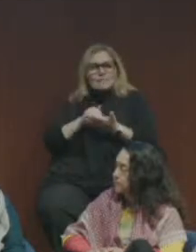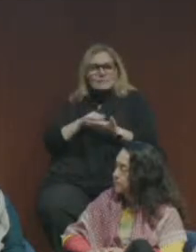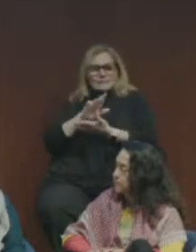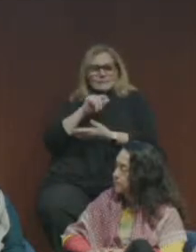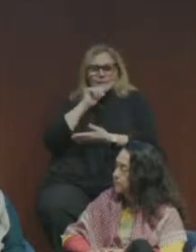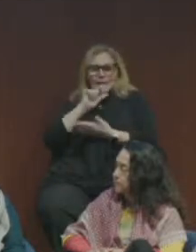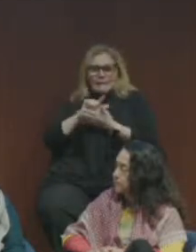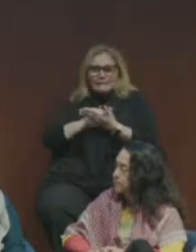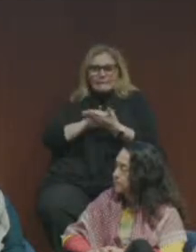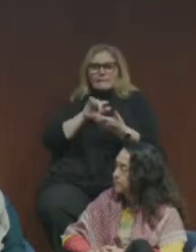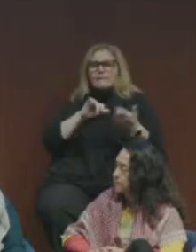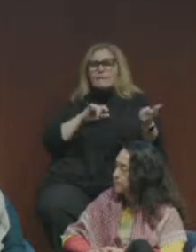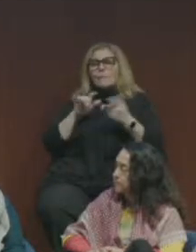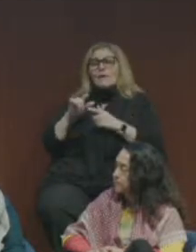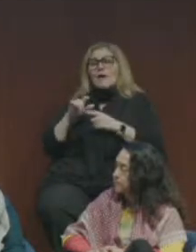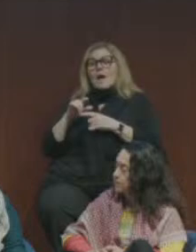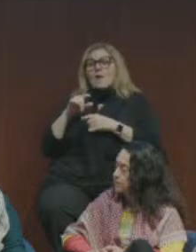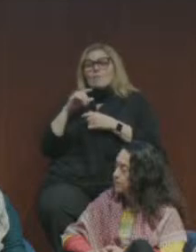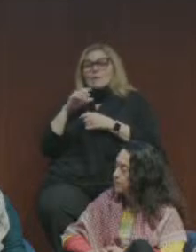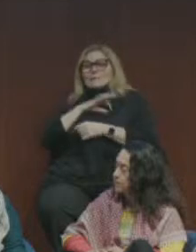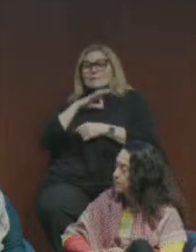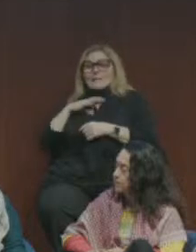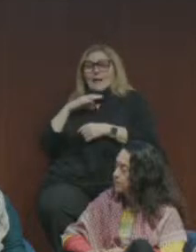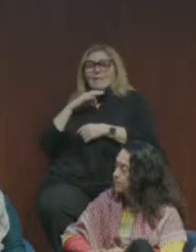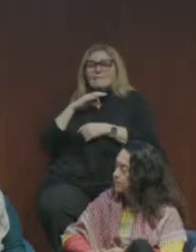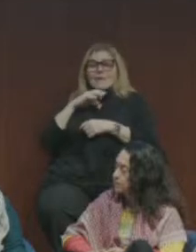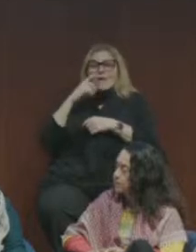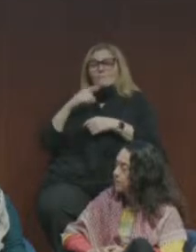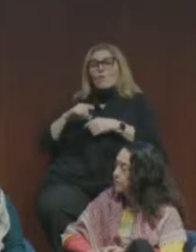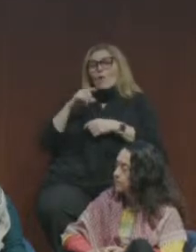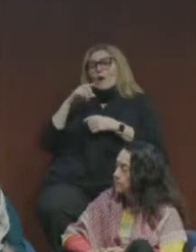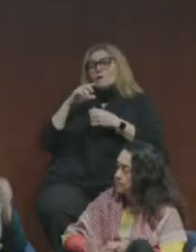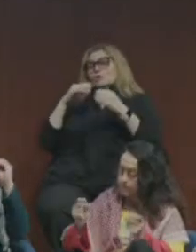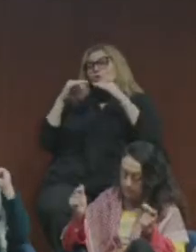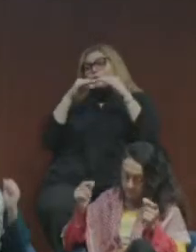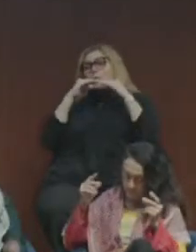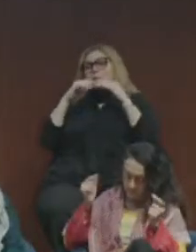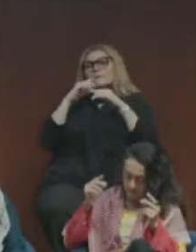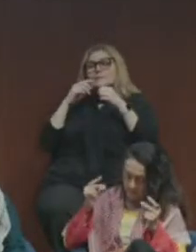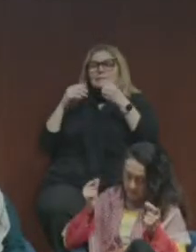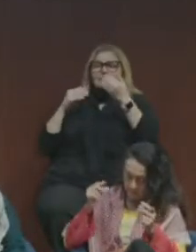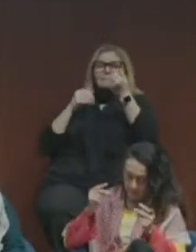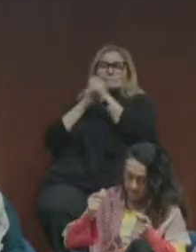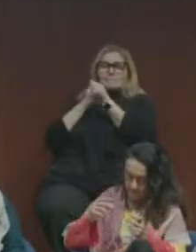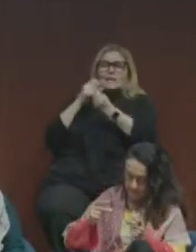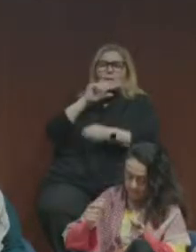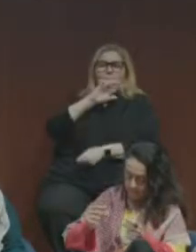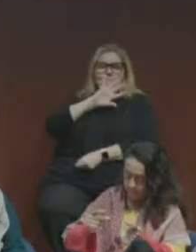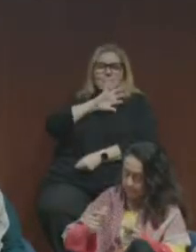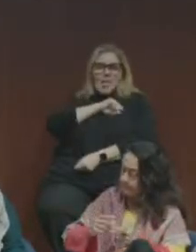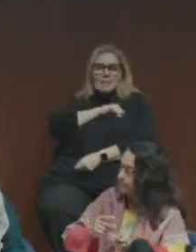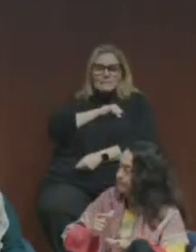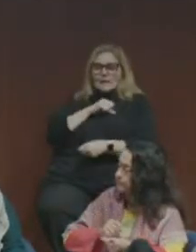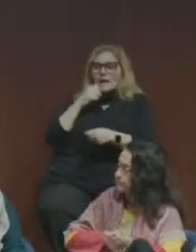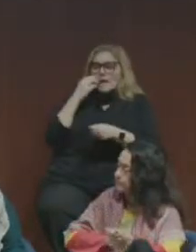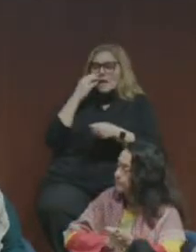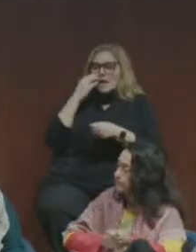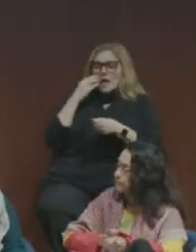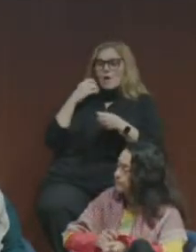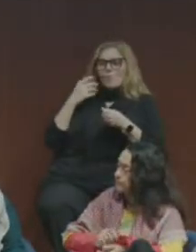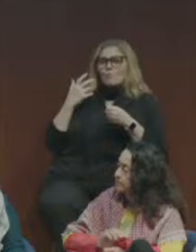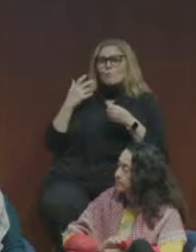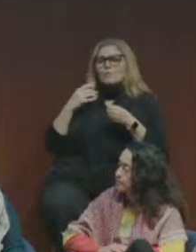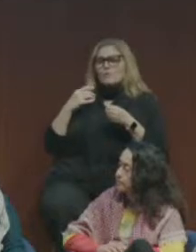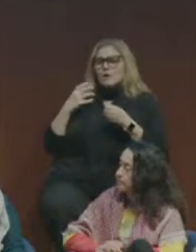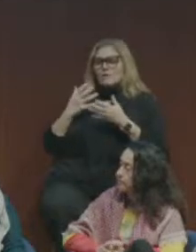campus that just formed a faculty and staff for justice in Palestine. Yay. Who work